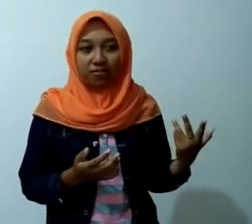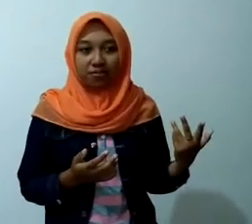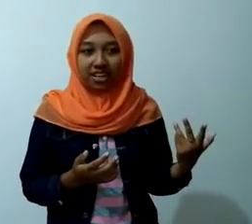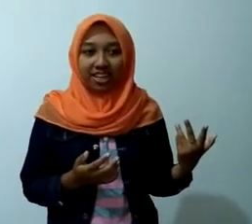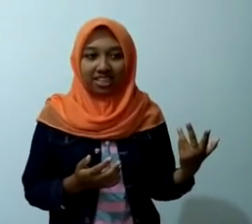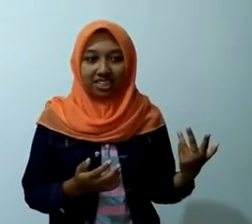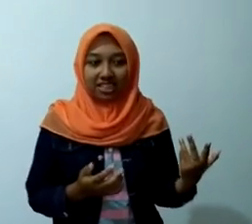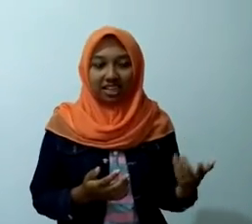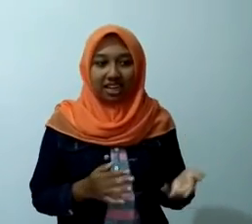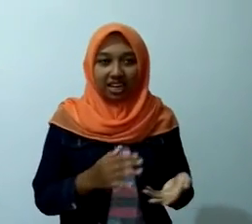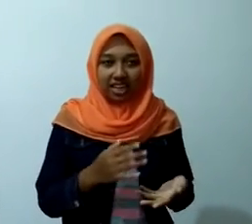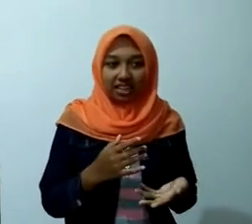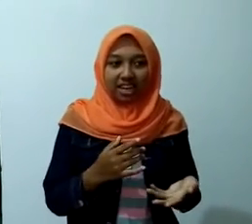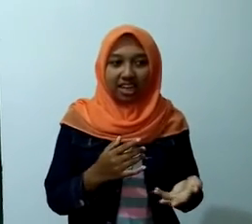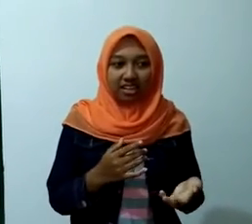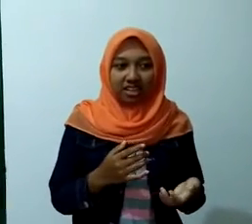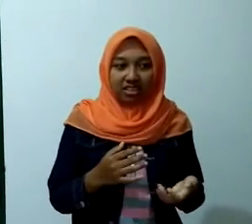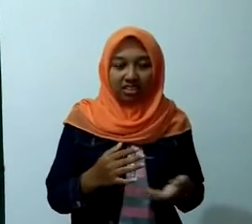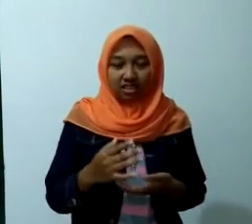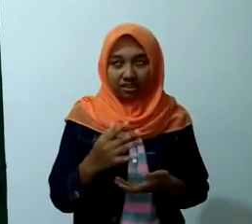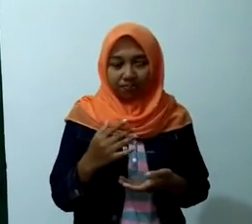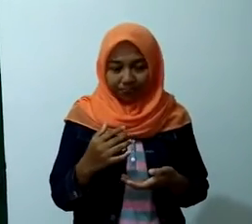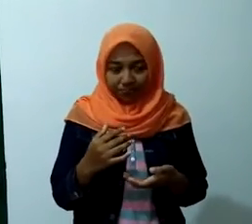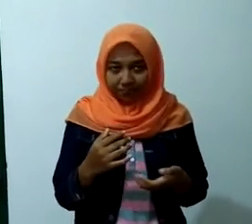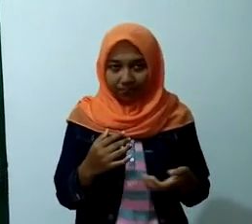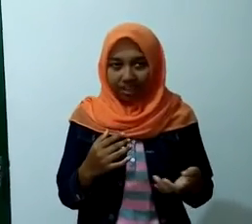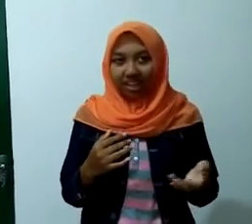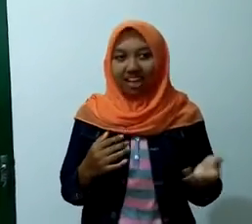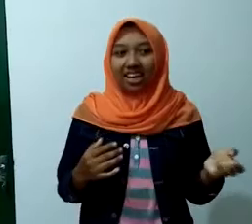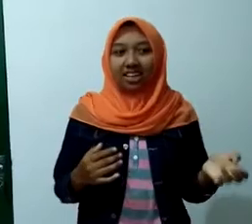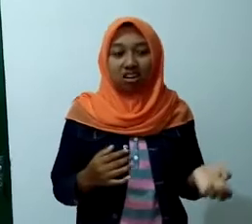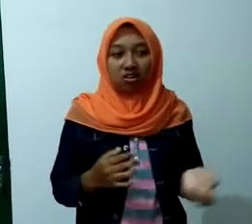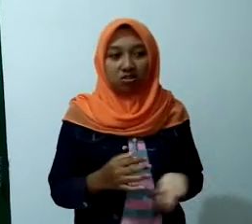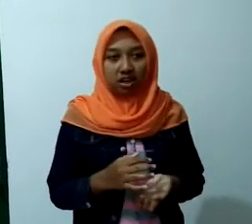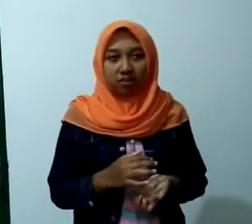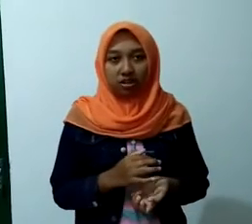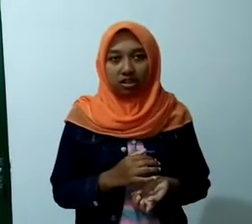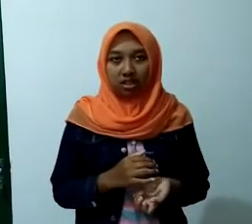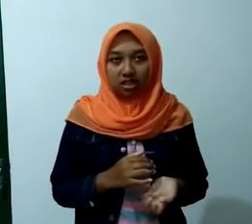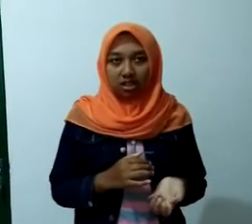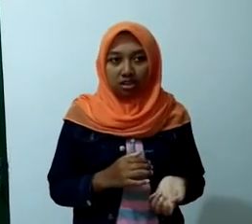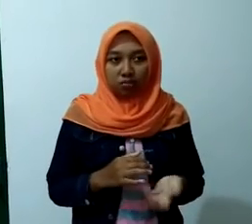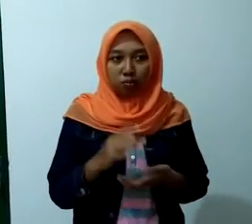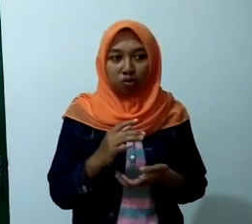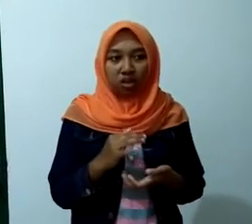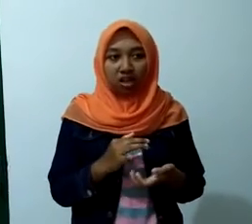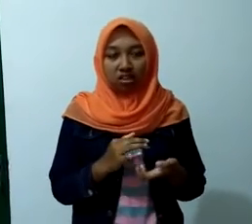conclusion verification. And then the writer also have a